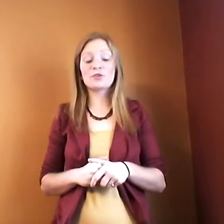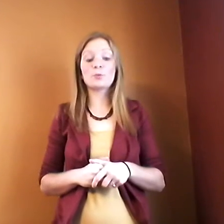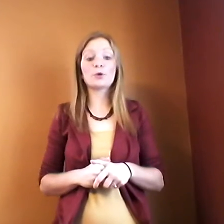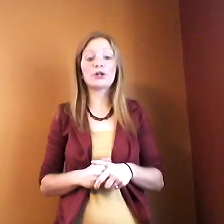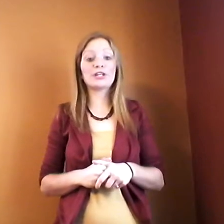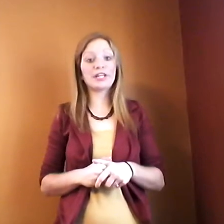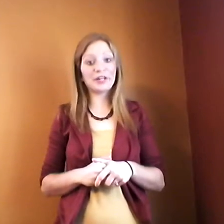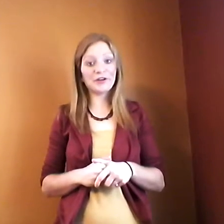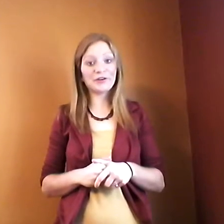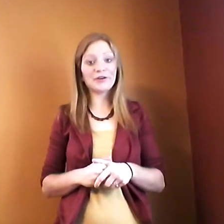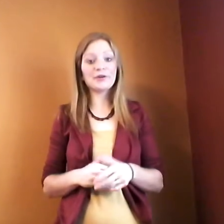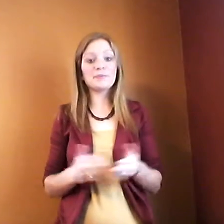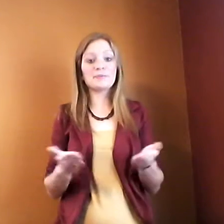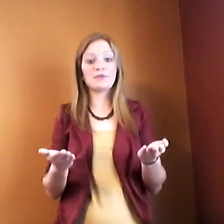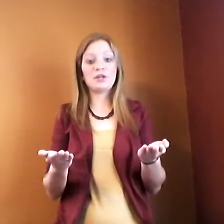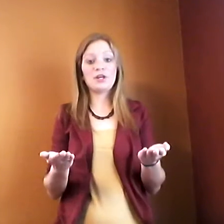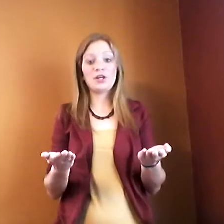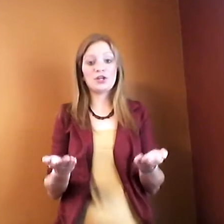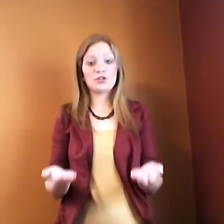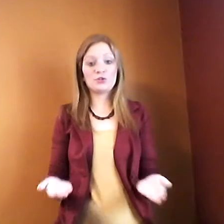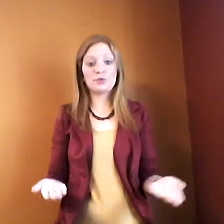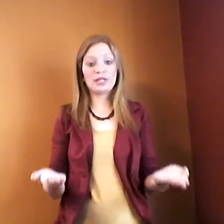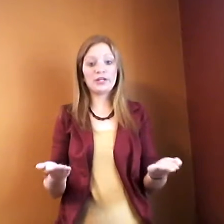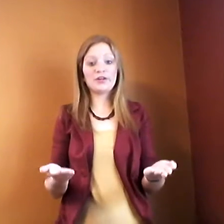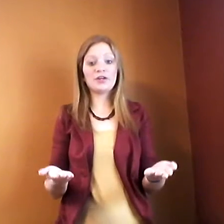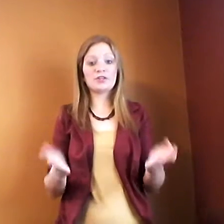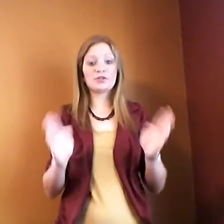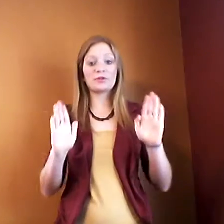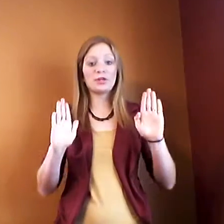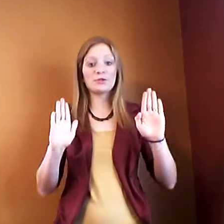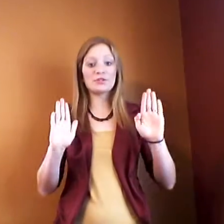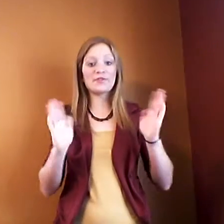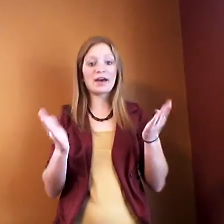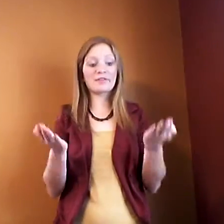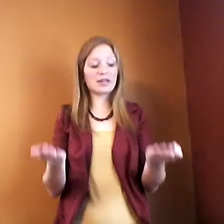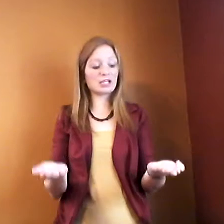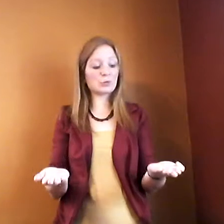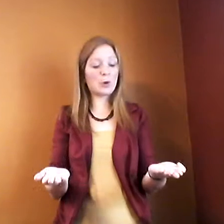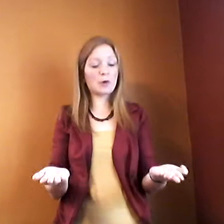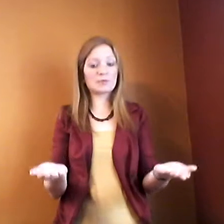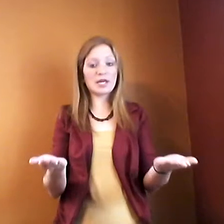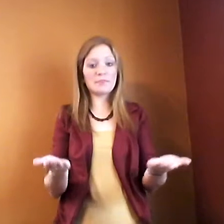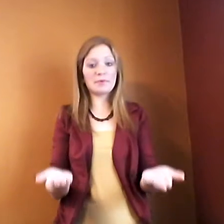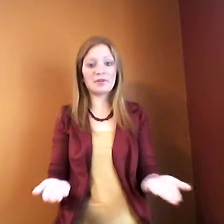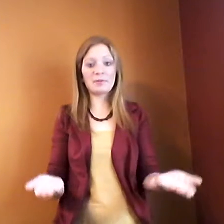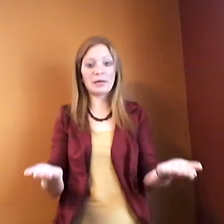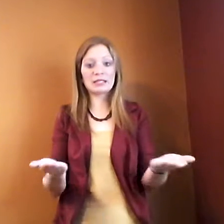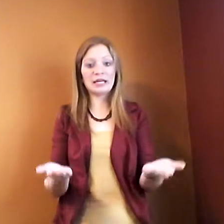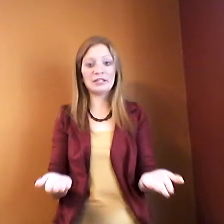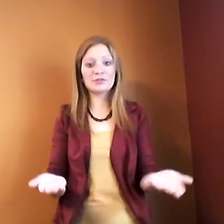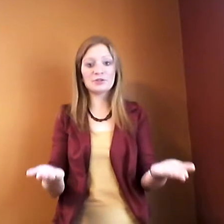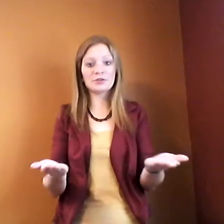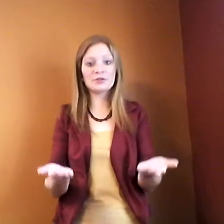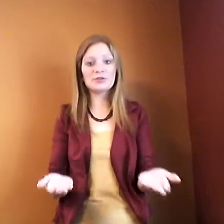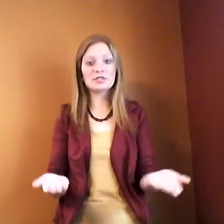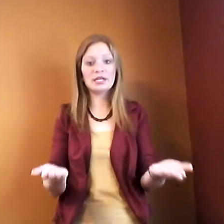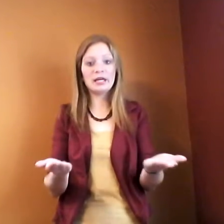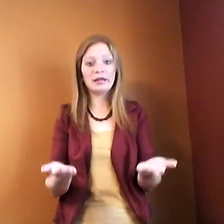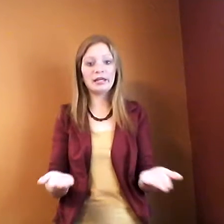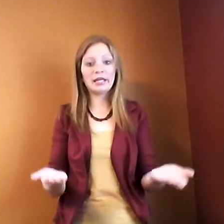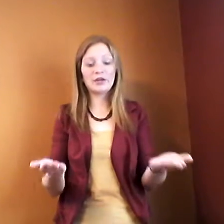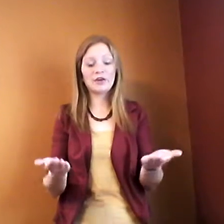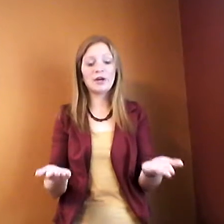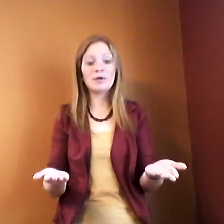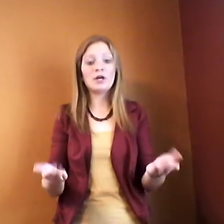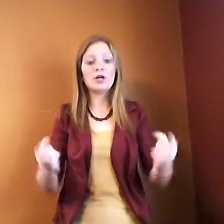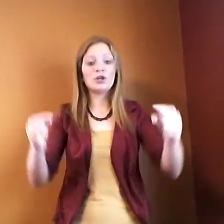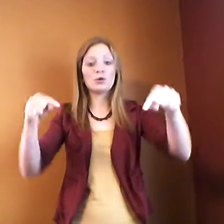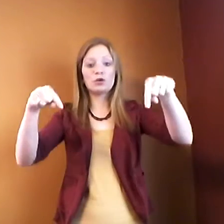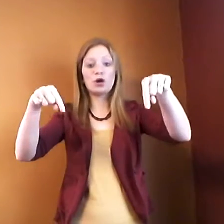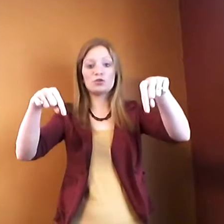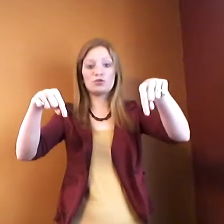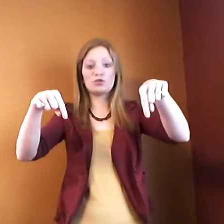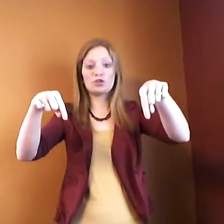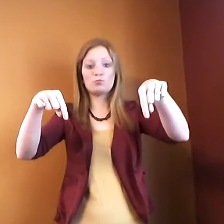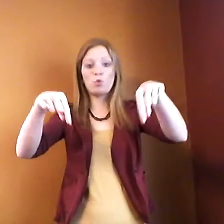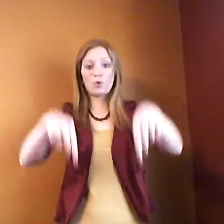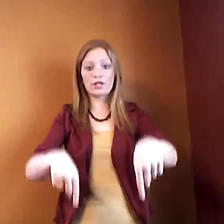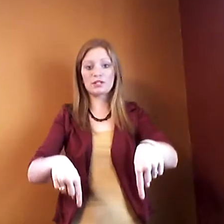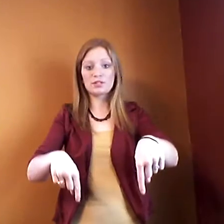word here. You can do here, so closed five hands, palms up, and they make tiny circles. Here, you can also just point